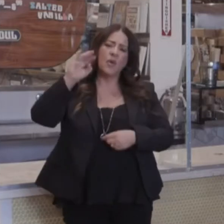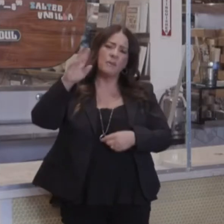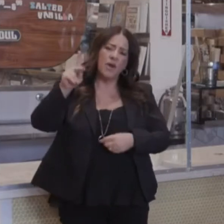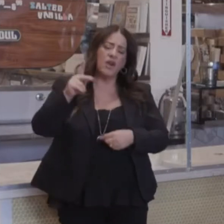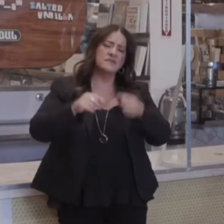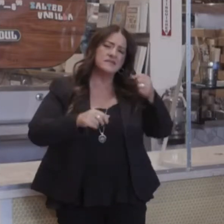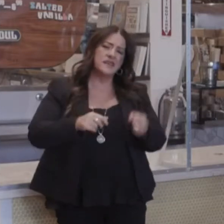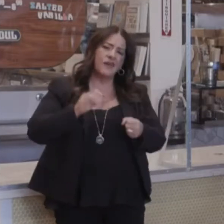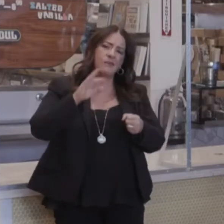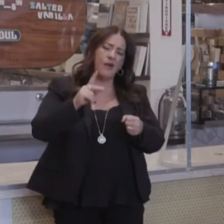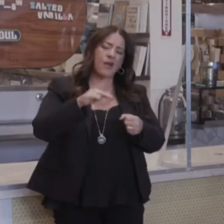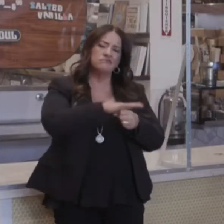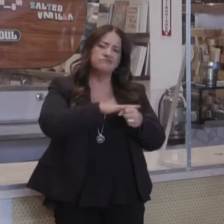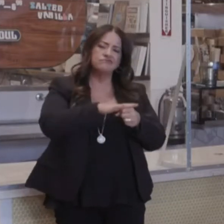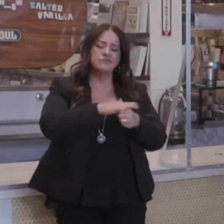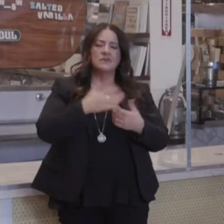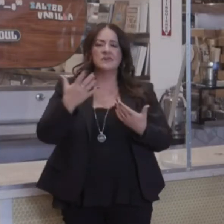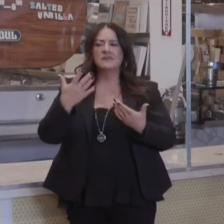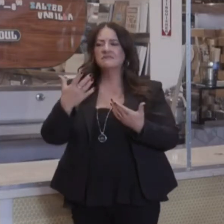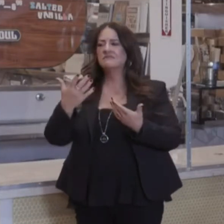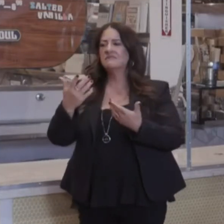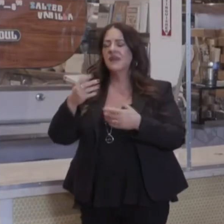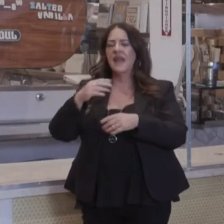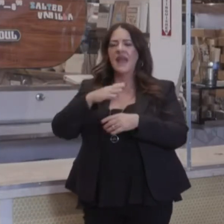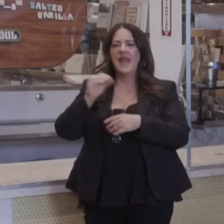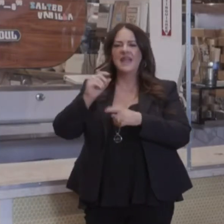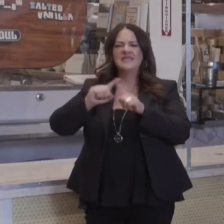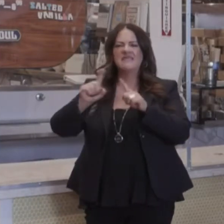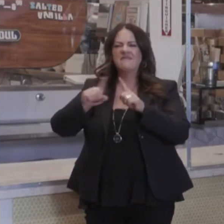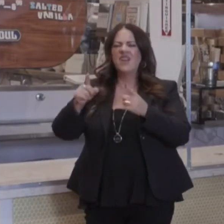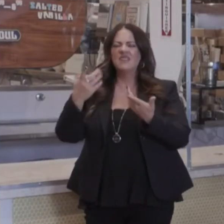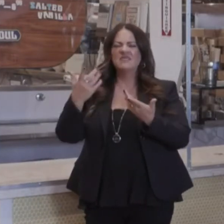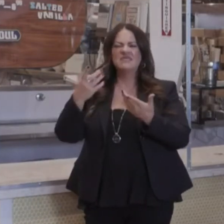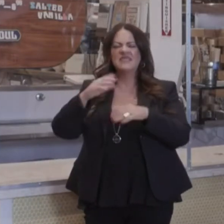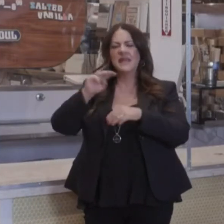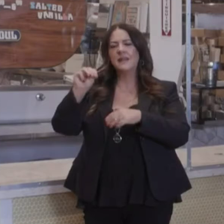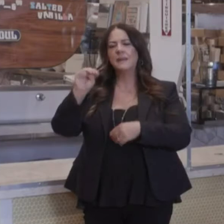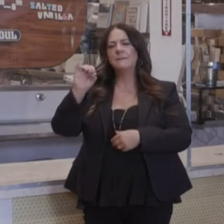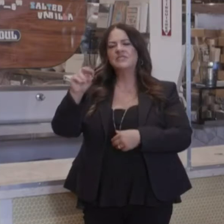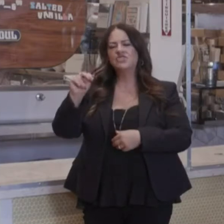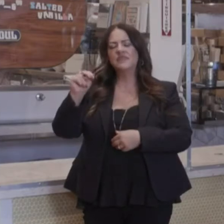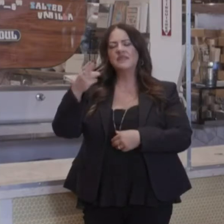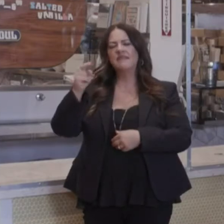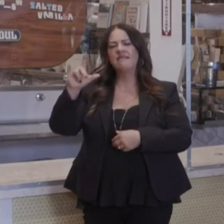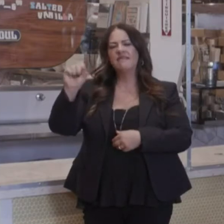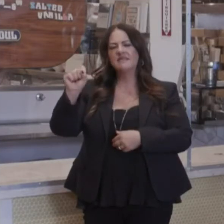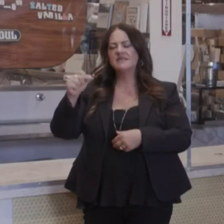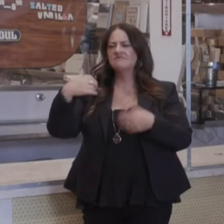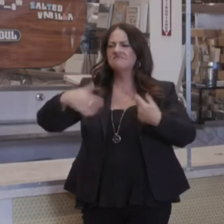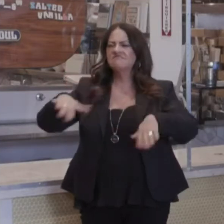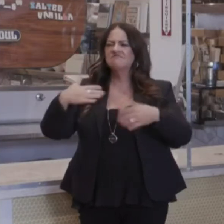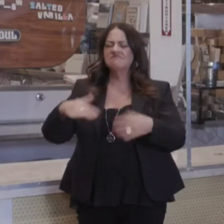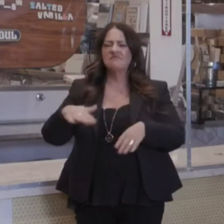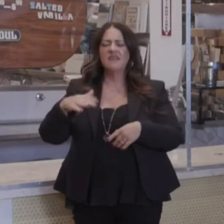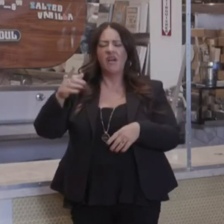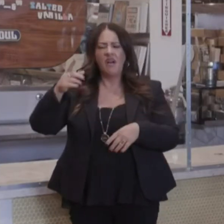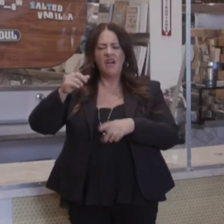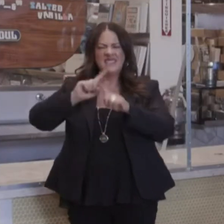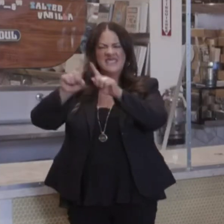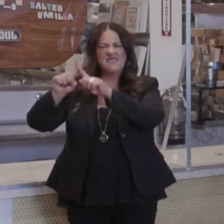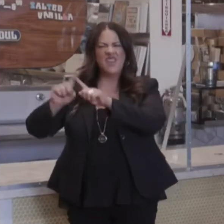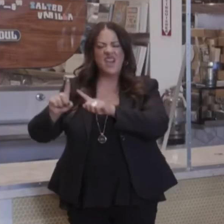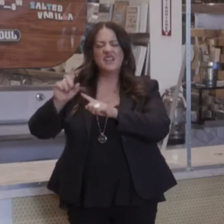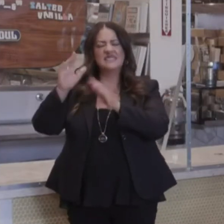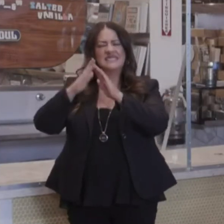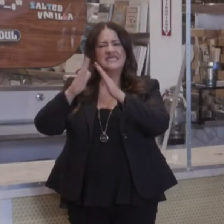favorite places, and Professional Nail in Mission Hills, who will feel much needed relief from this package of legislation. And it's